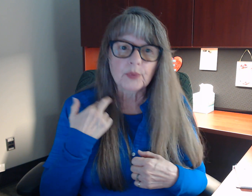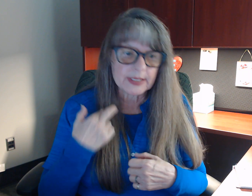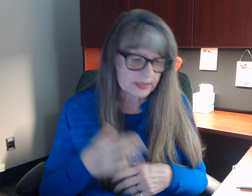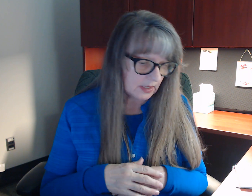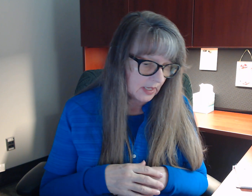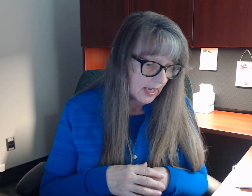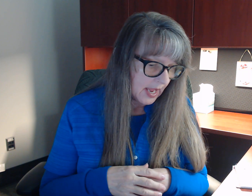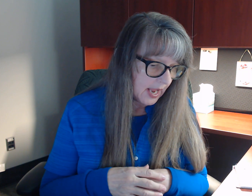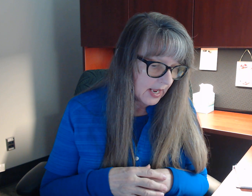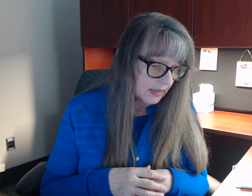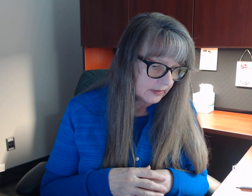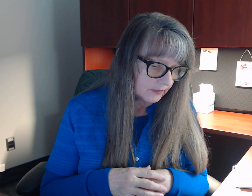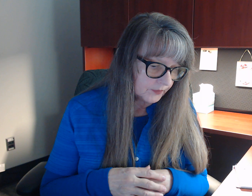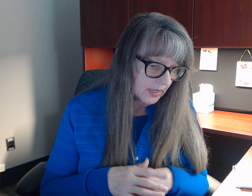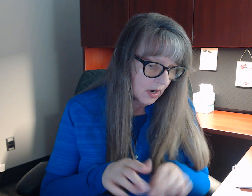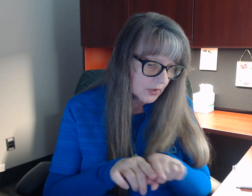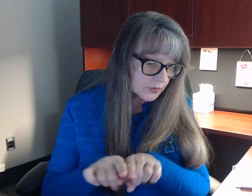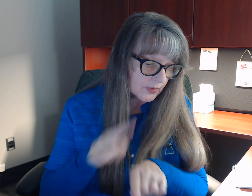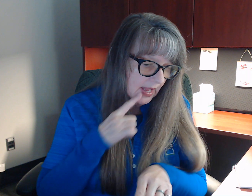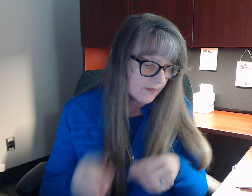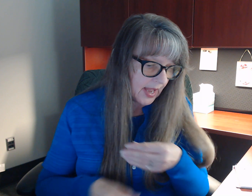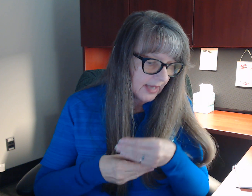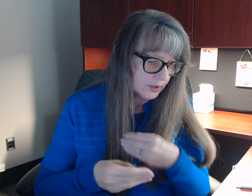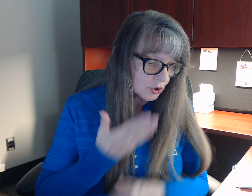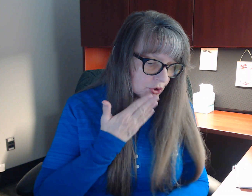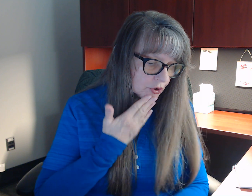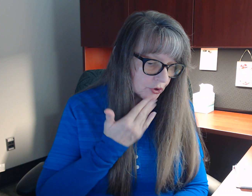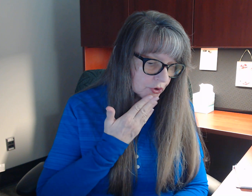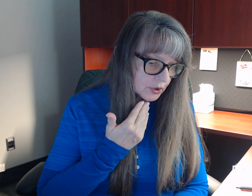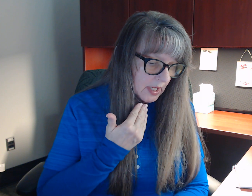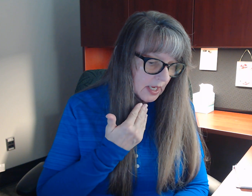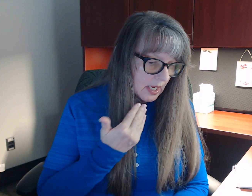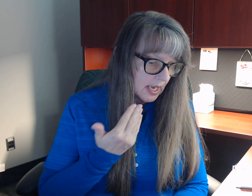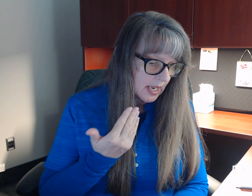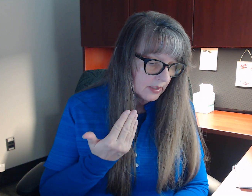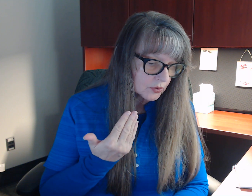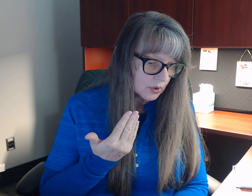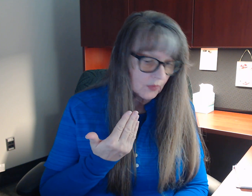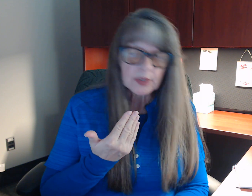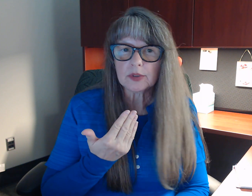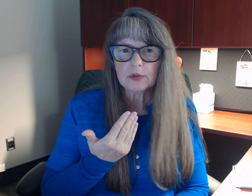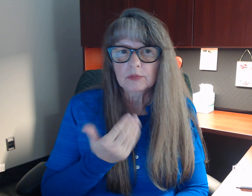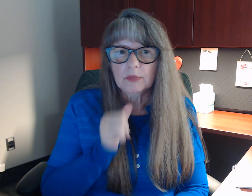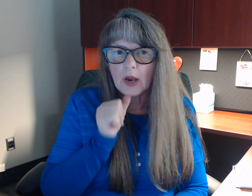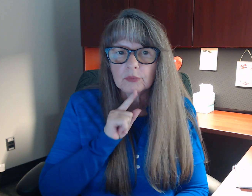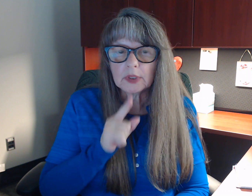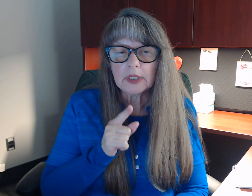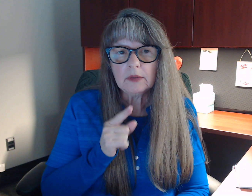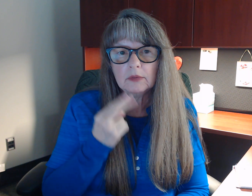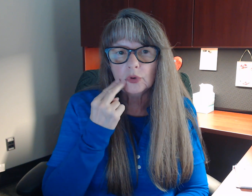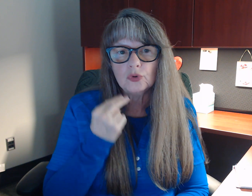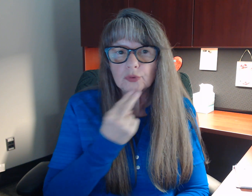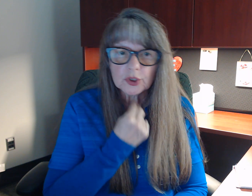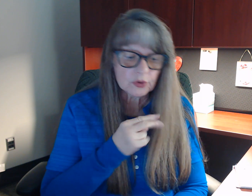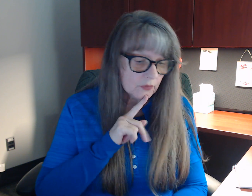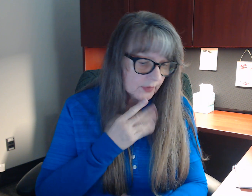risk. And they also said they have added sugars, and so it's not really nutritional very